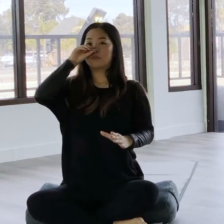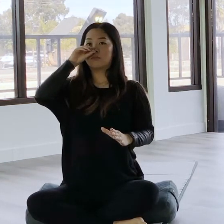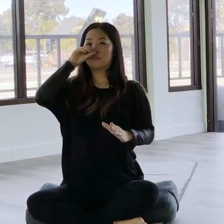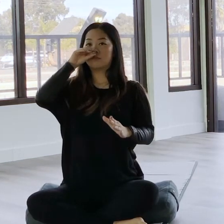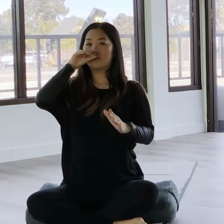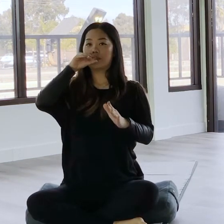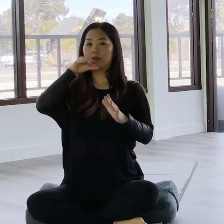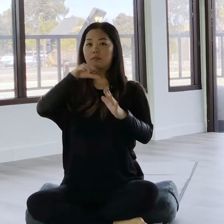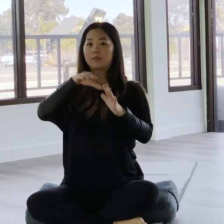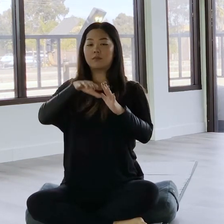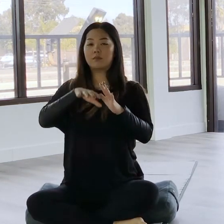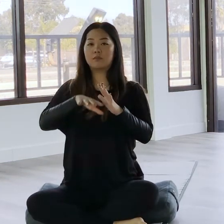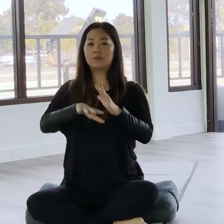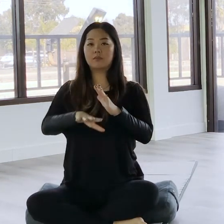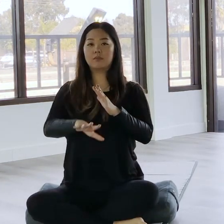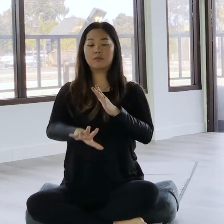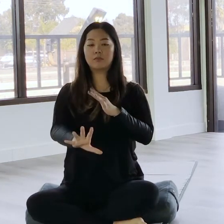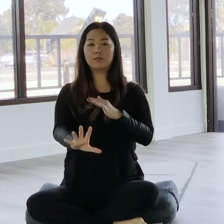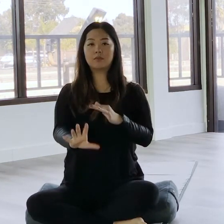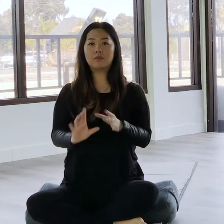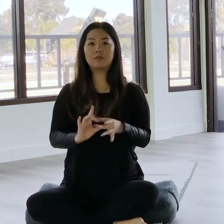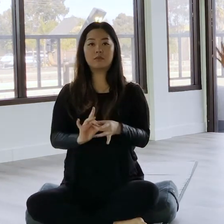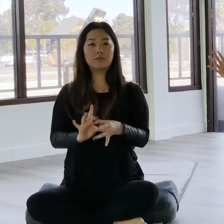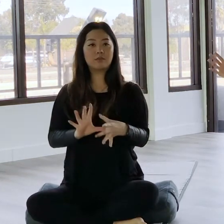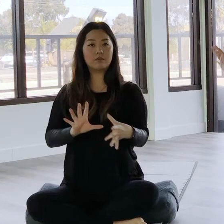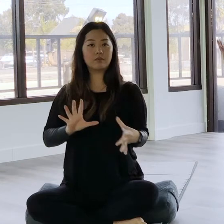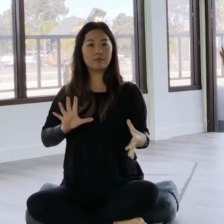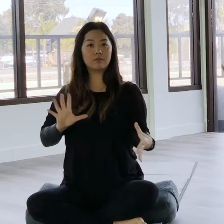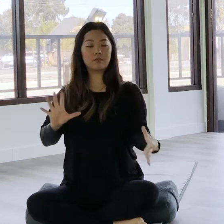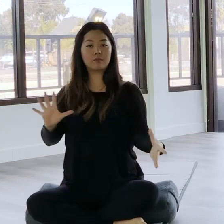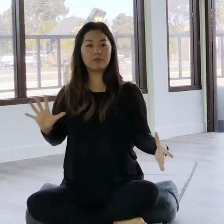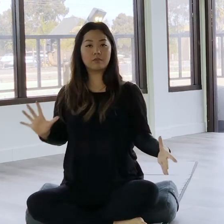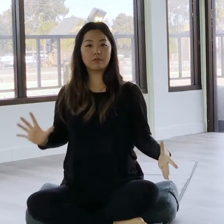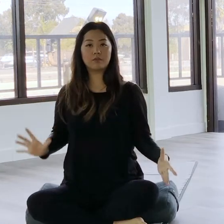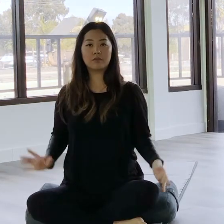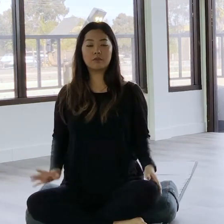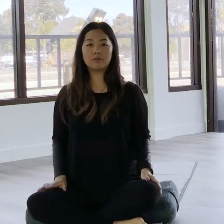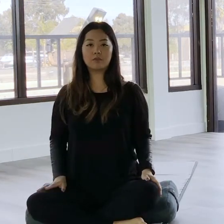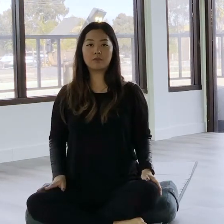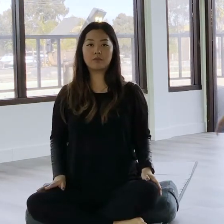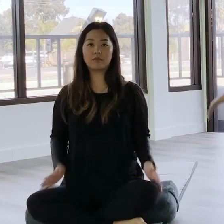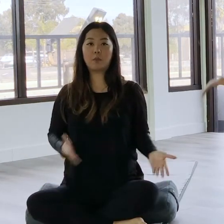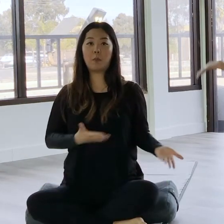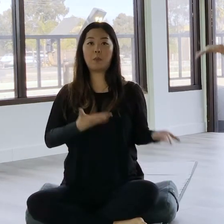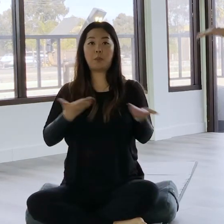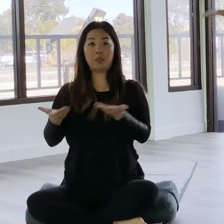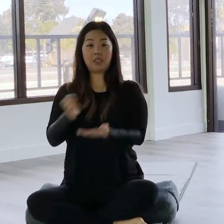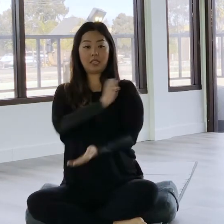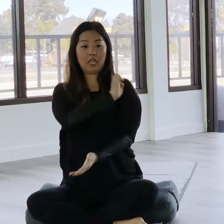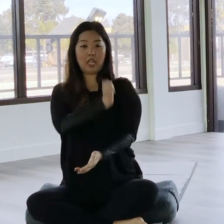Slowly release, opening the hands, bringing that energy upwards,